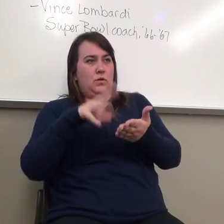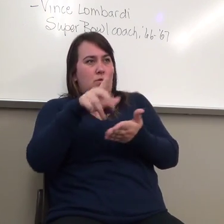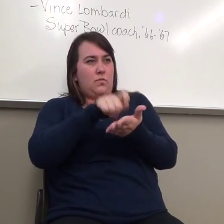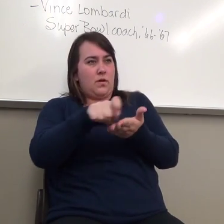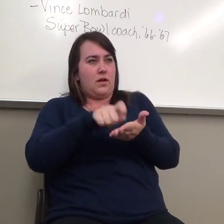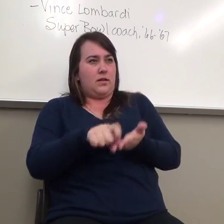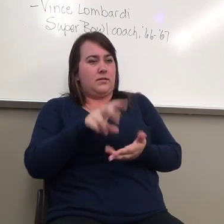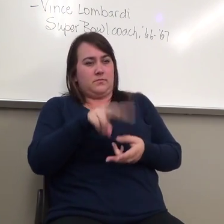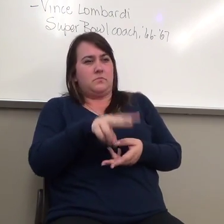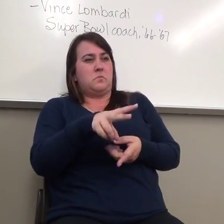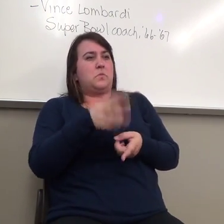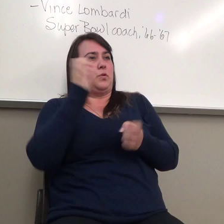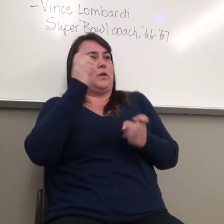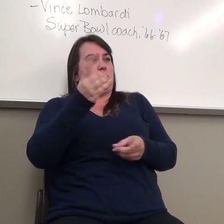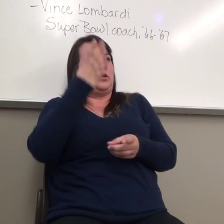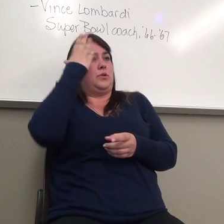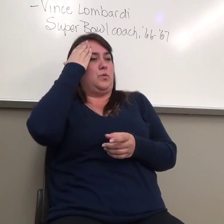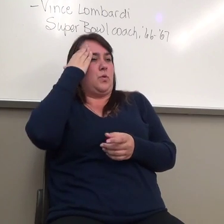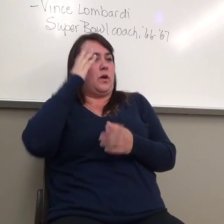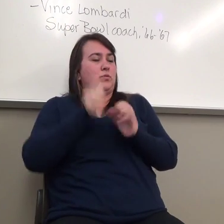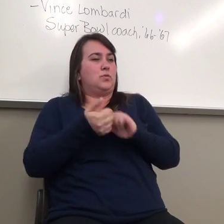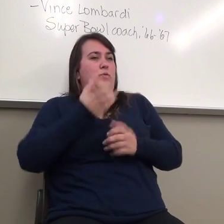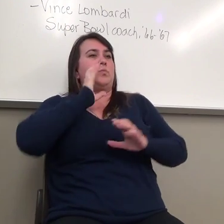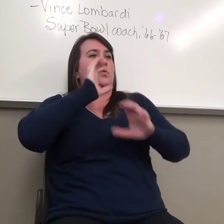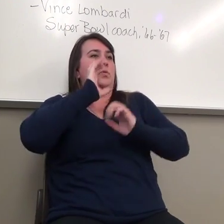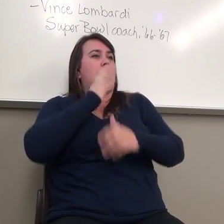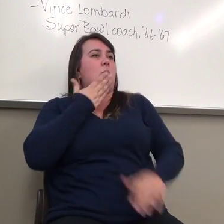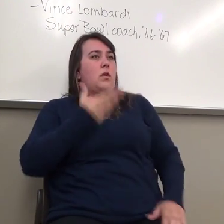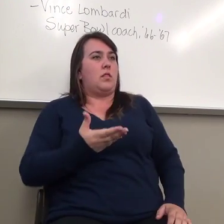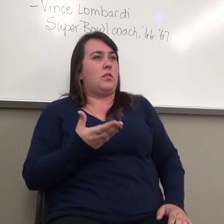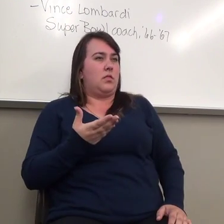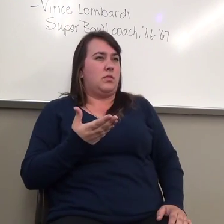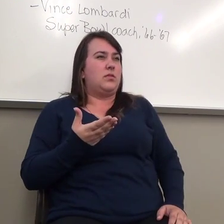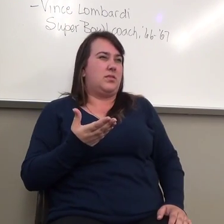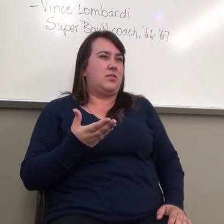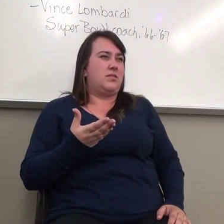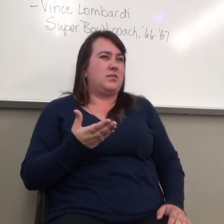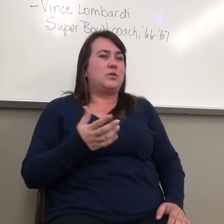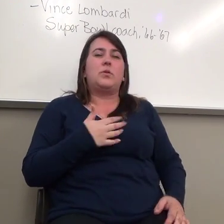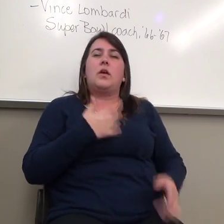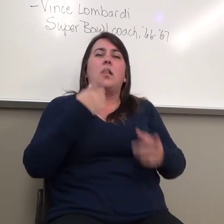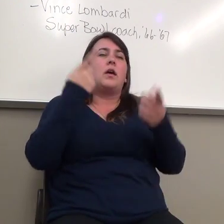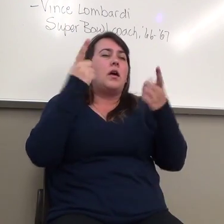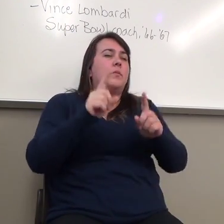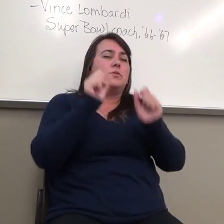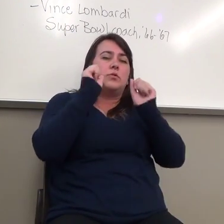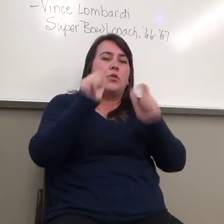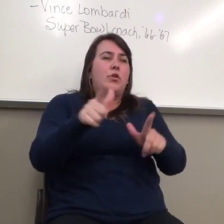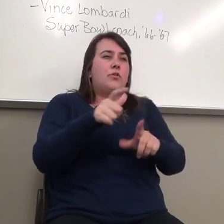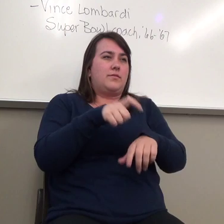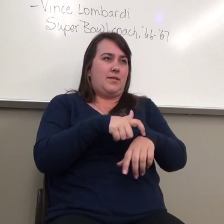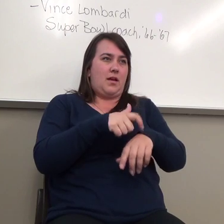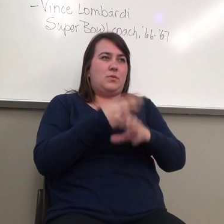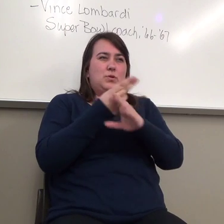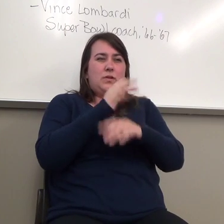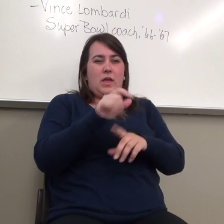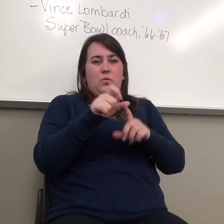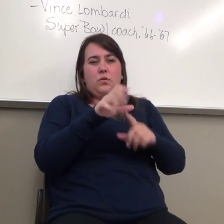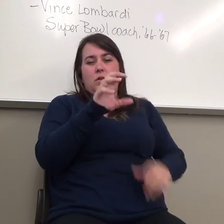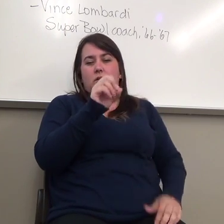well. Okay, so that's just like I said, that always happens. That's always the one that if anybody dismisses one, they